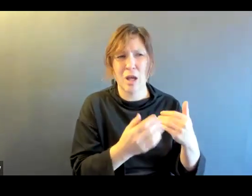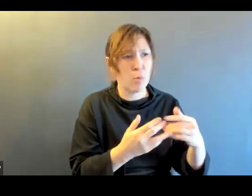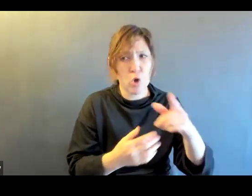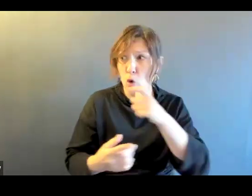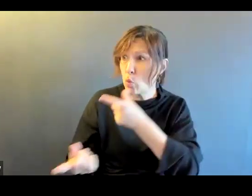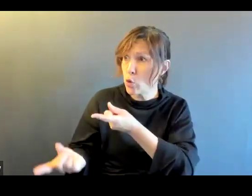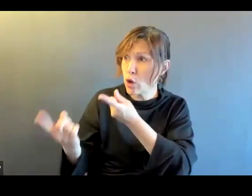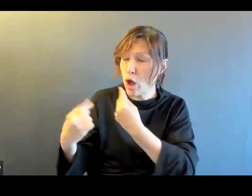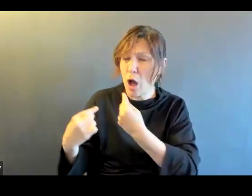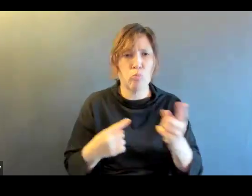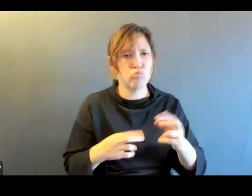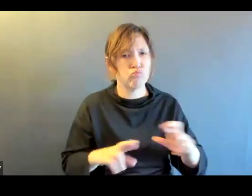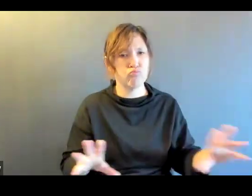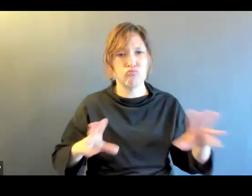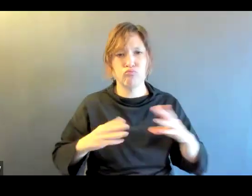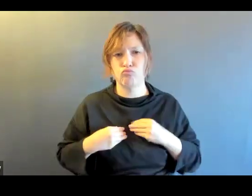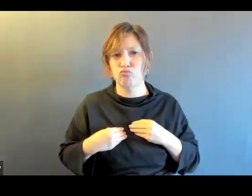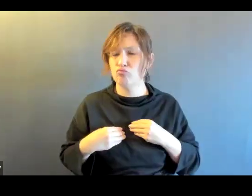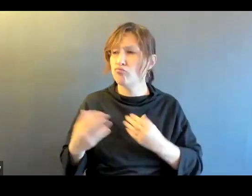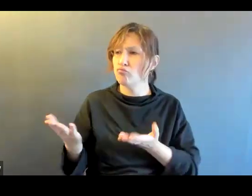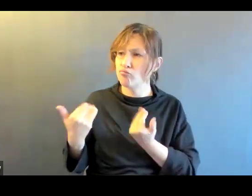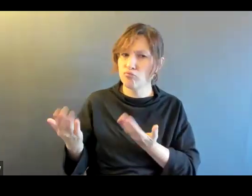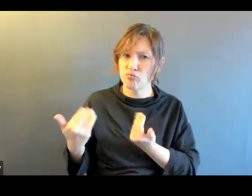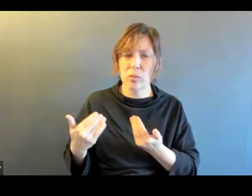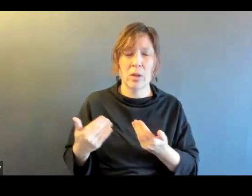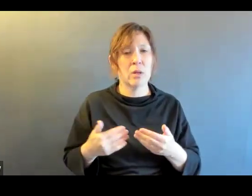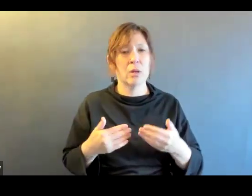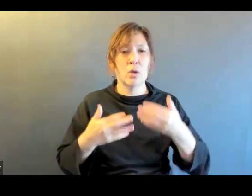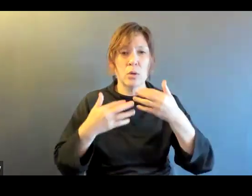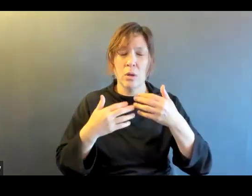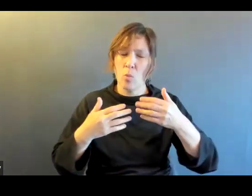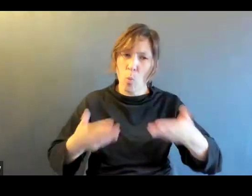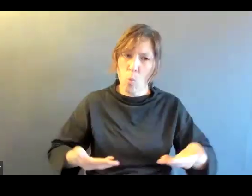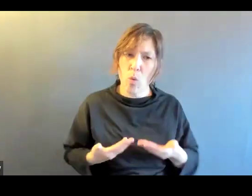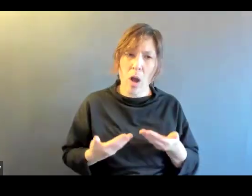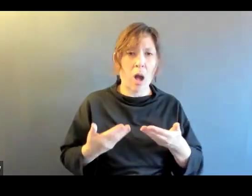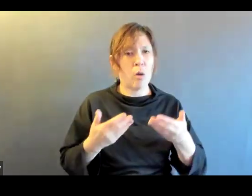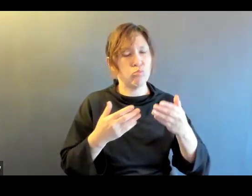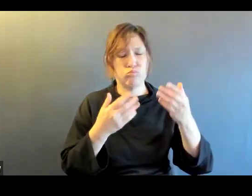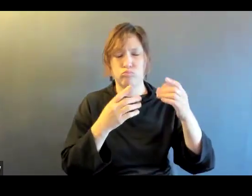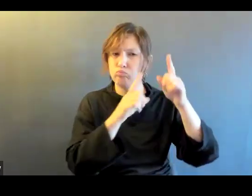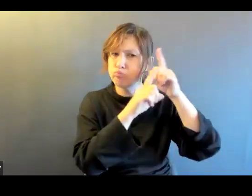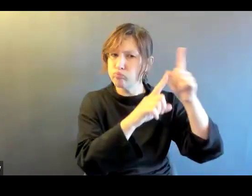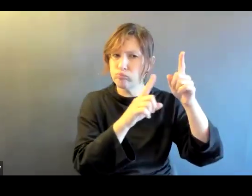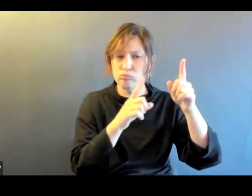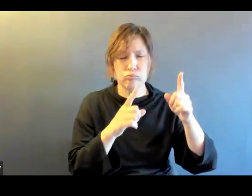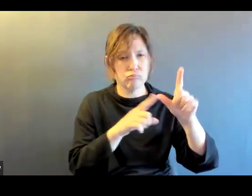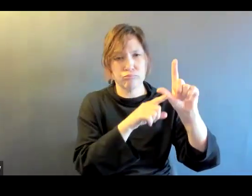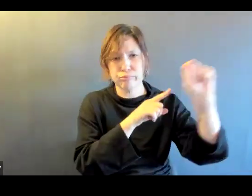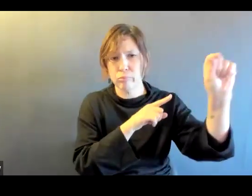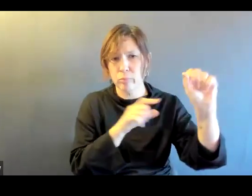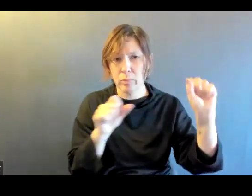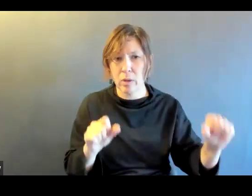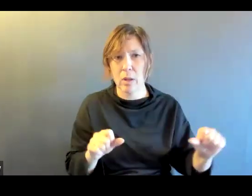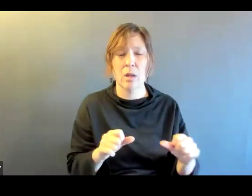ready to embrace them all and to help each individual reach their fullest potential. Please see the success of CASH and empower